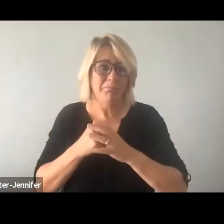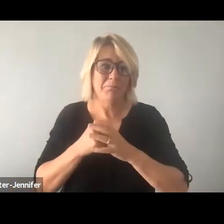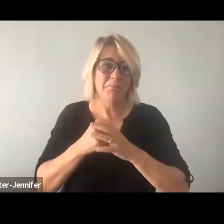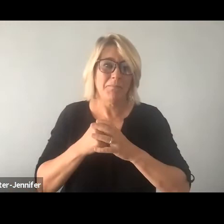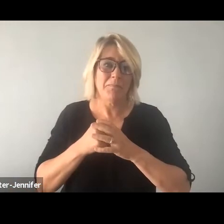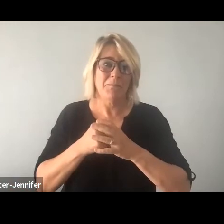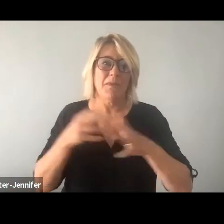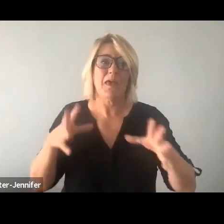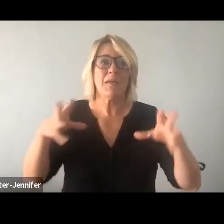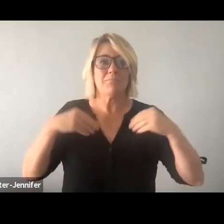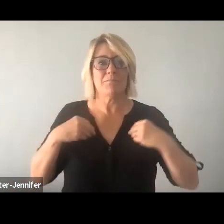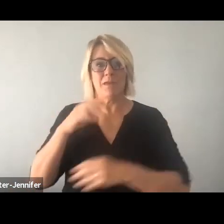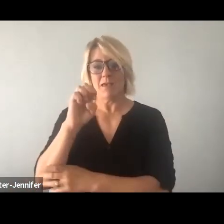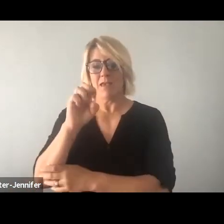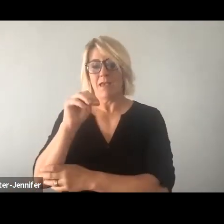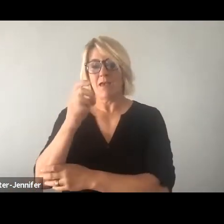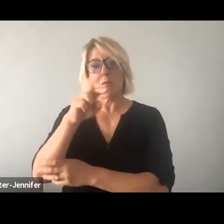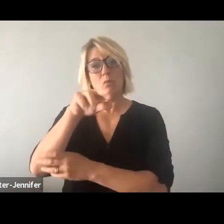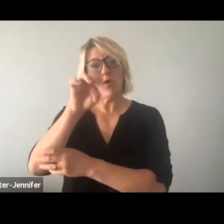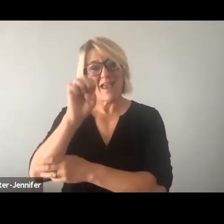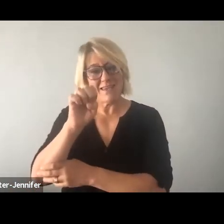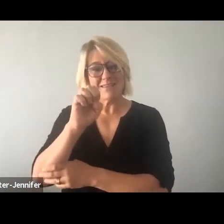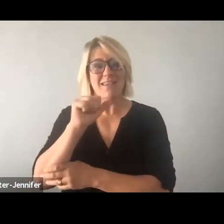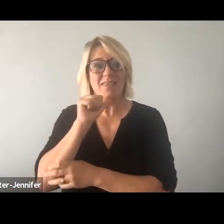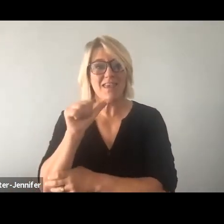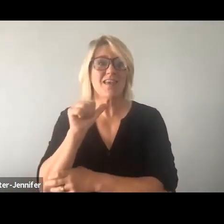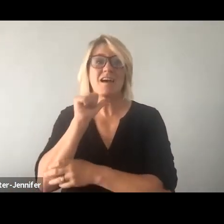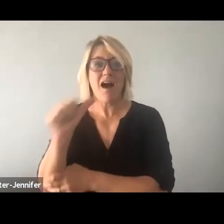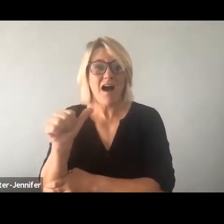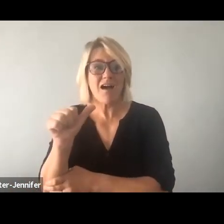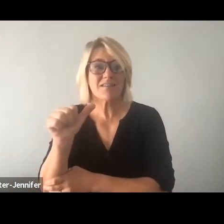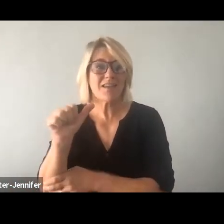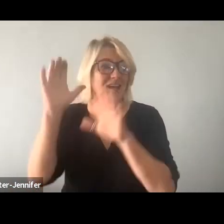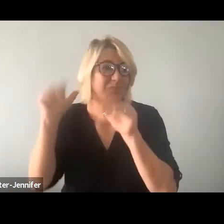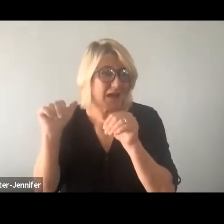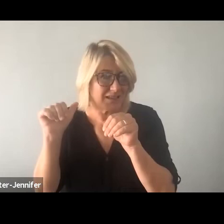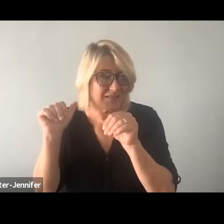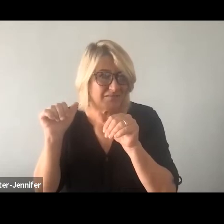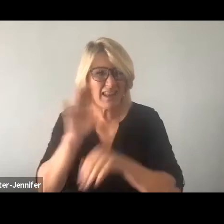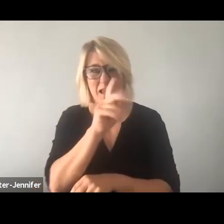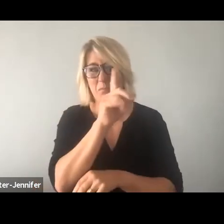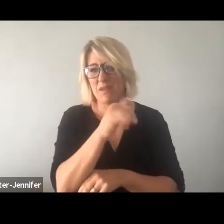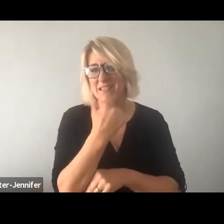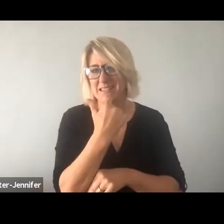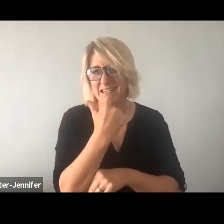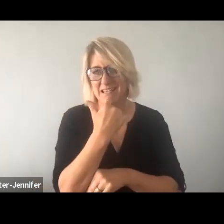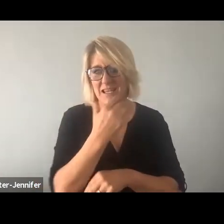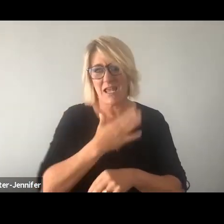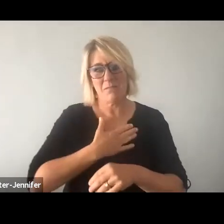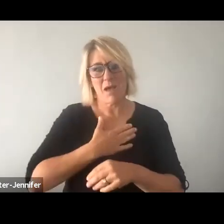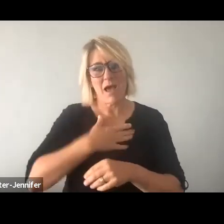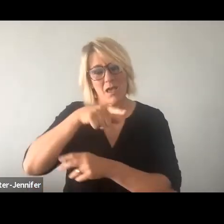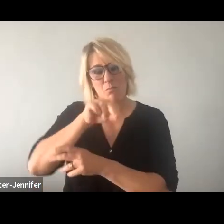embrace the unexpected, like what Billy said, and my pronouns are she, hers,